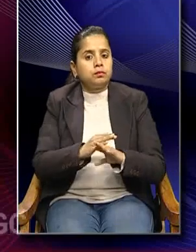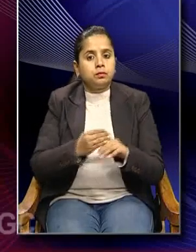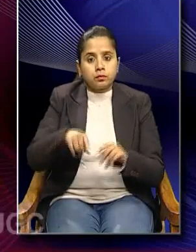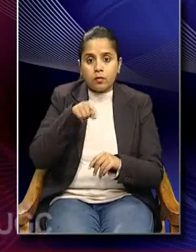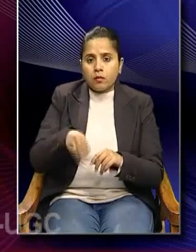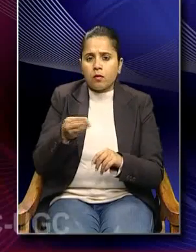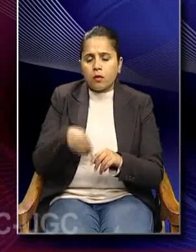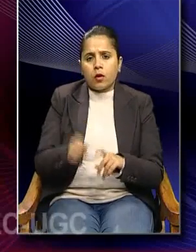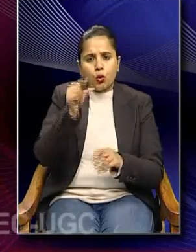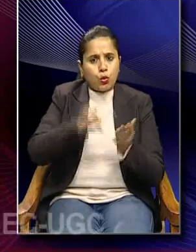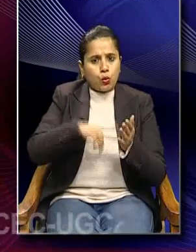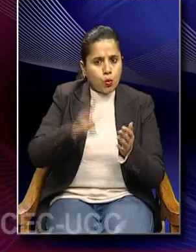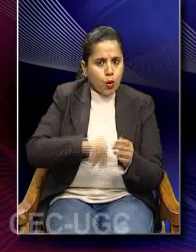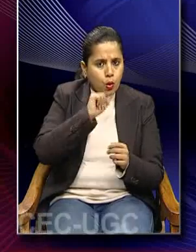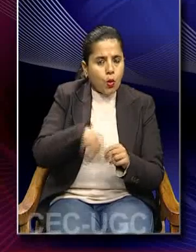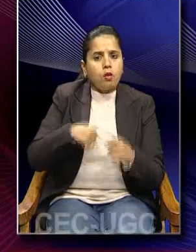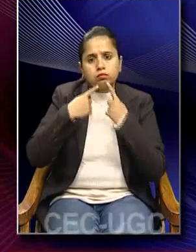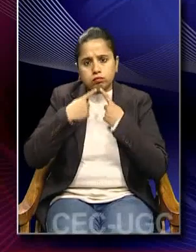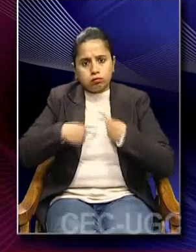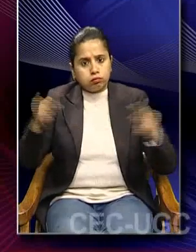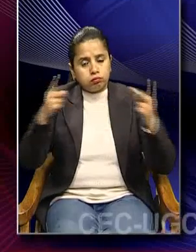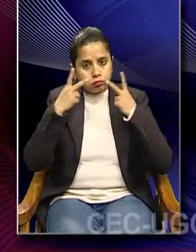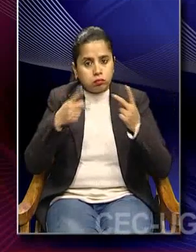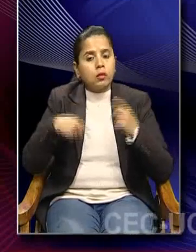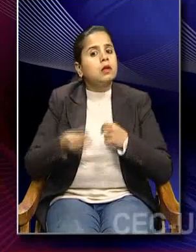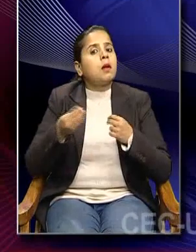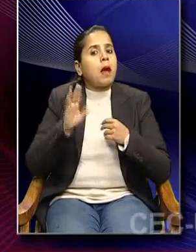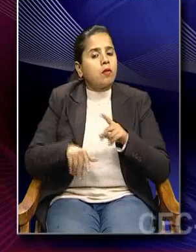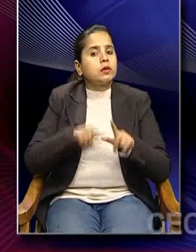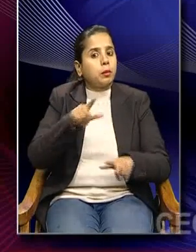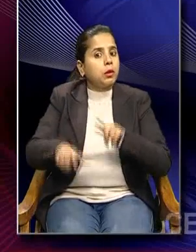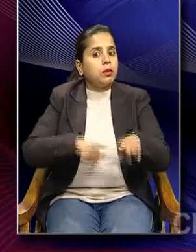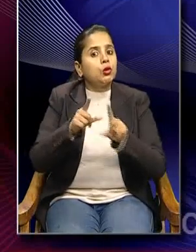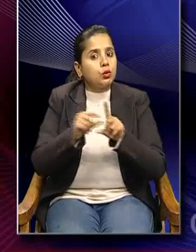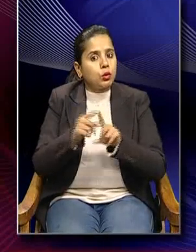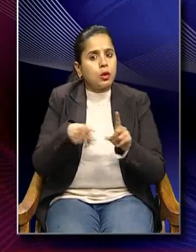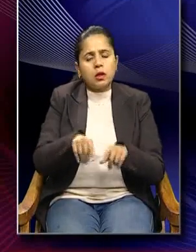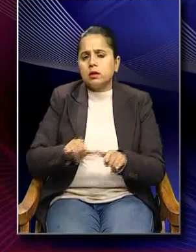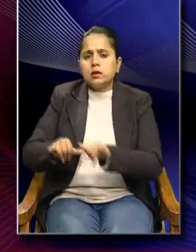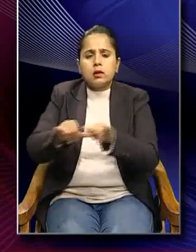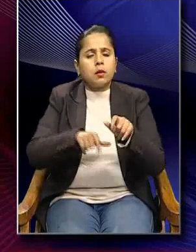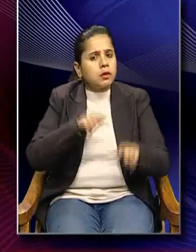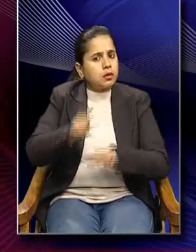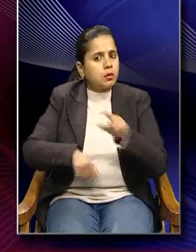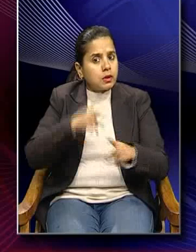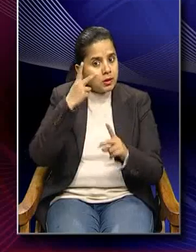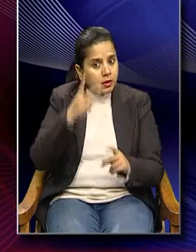regime of UN and declaration, steps were taken that were common steps, and they